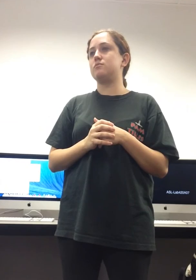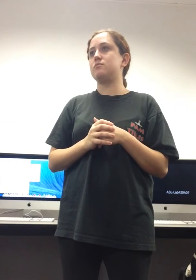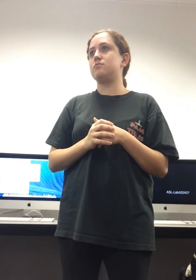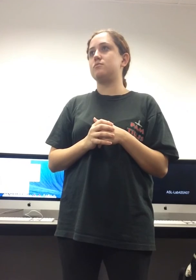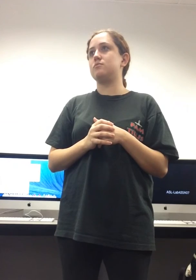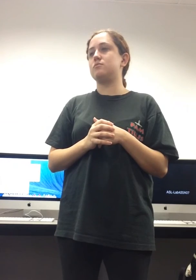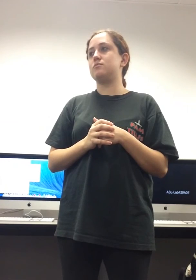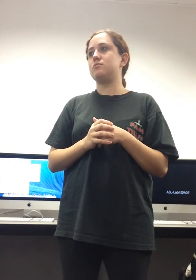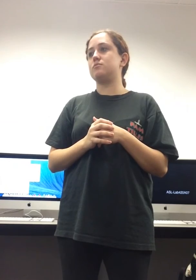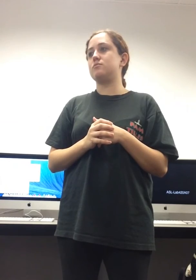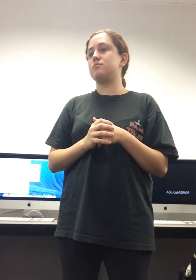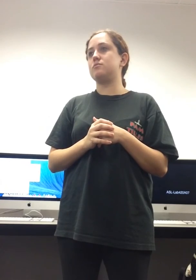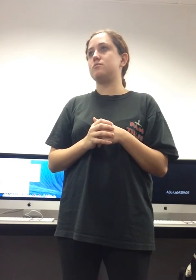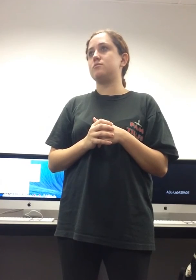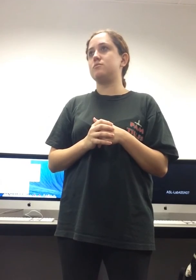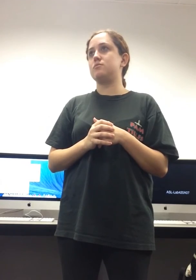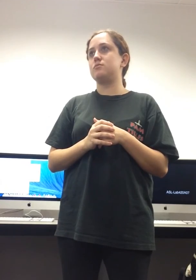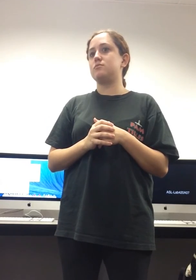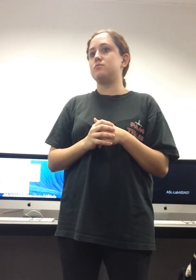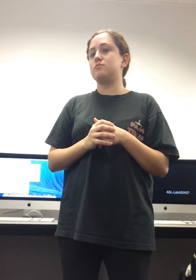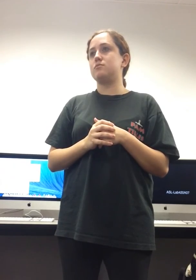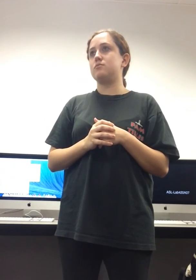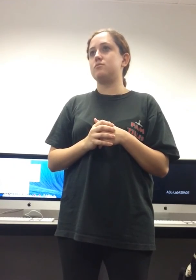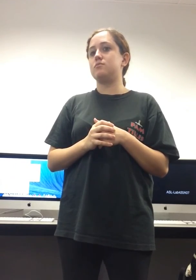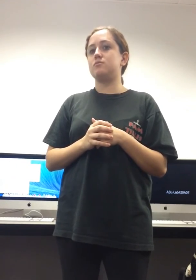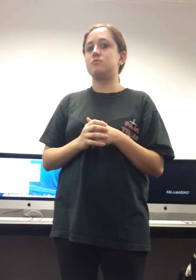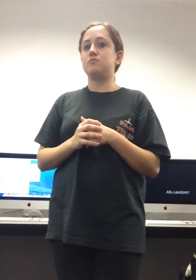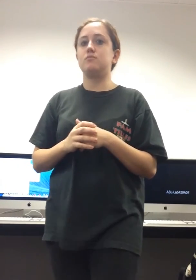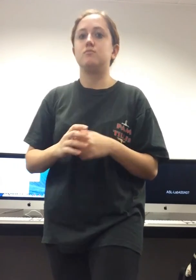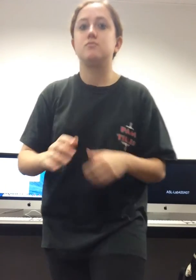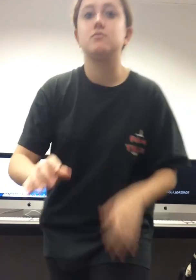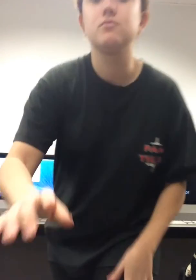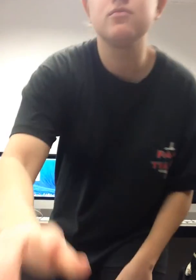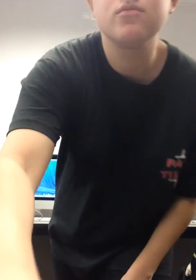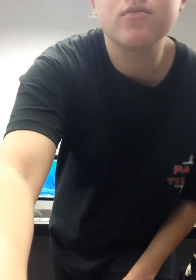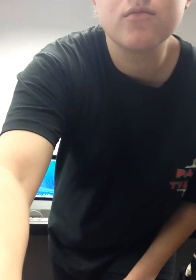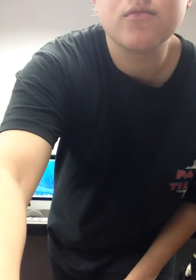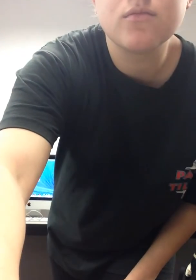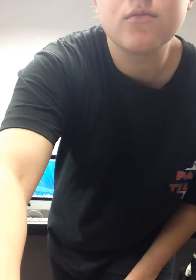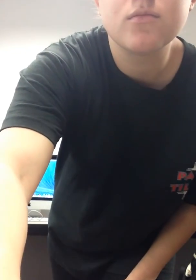response to that question, Diana's gonna, for the first question, analyze your work, Diana's gonna ask